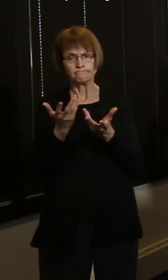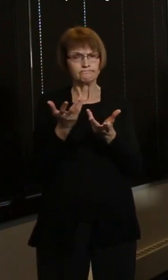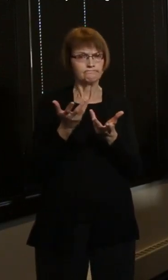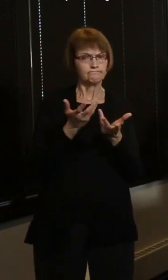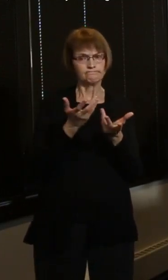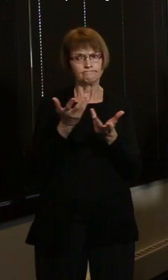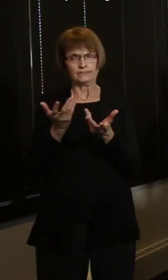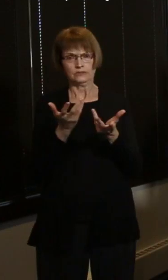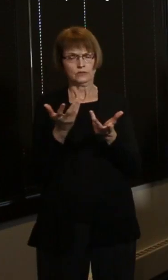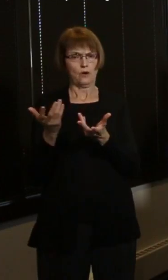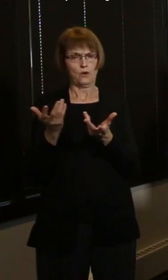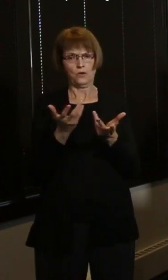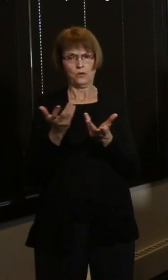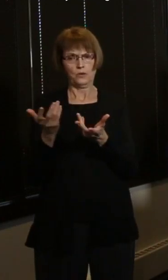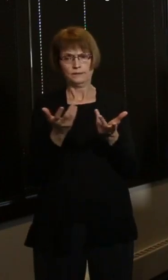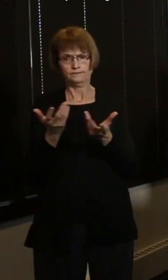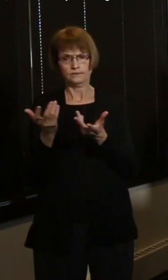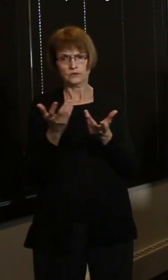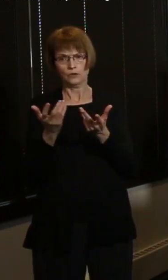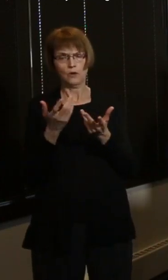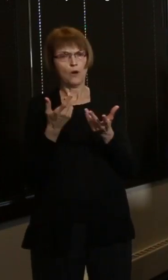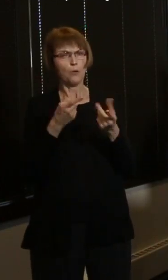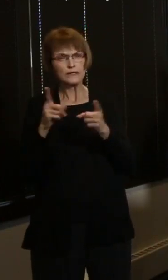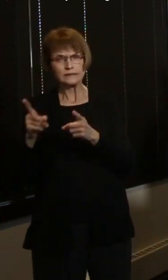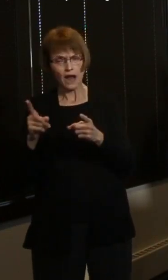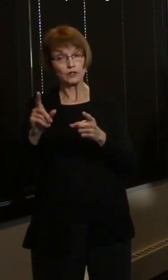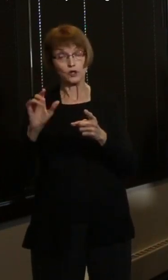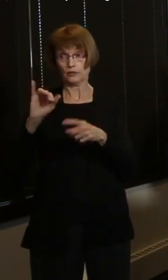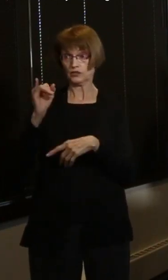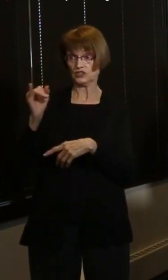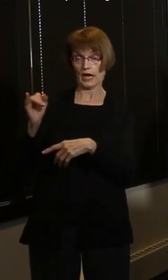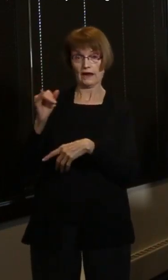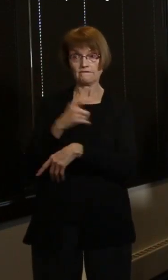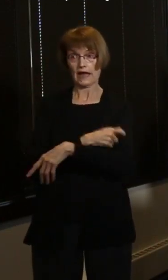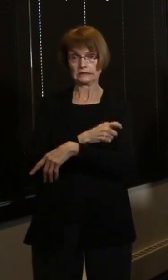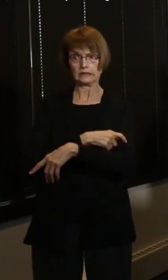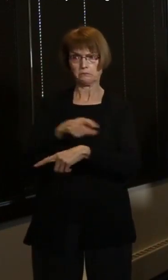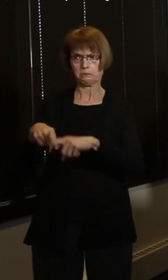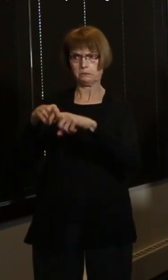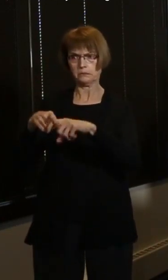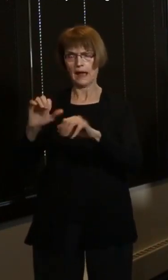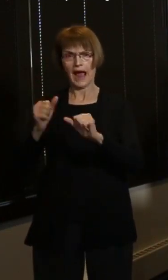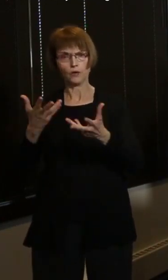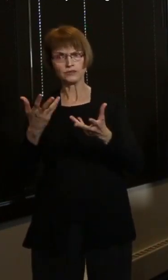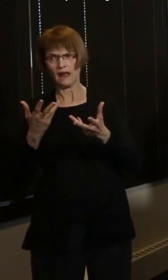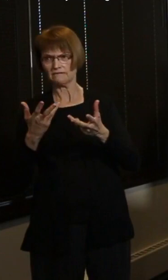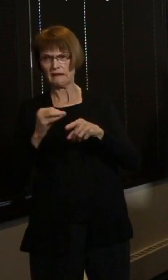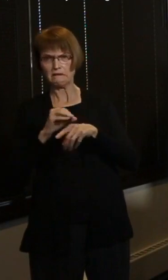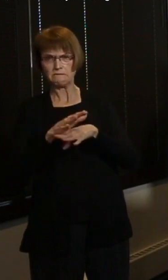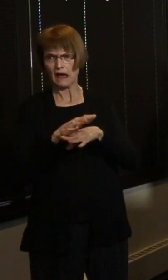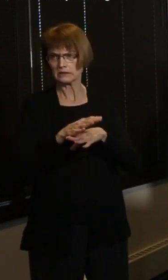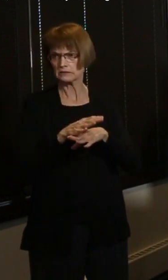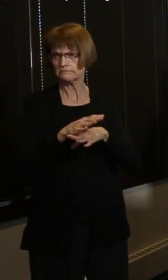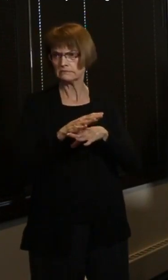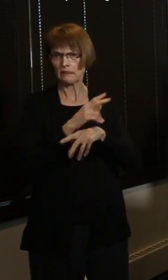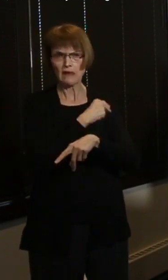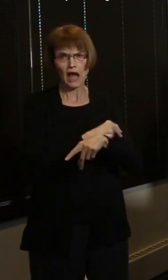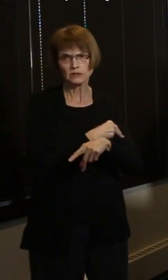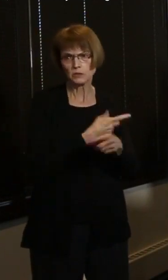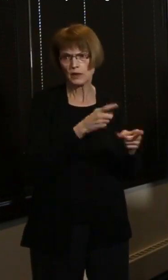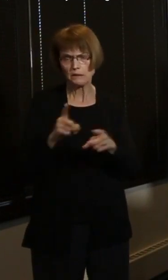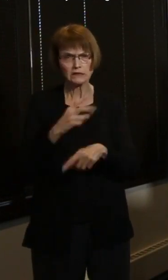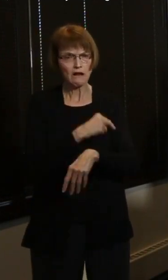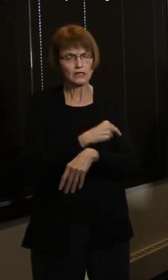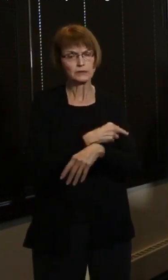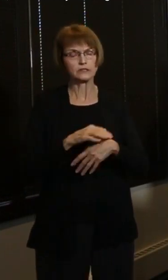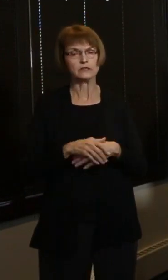then into what we're seeing in the hospitals. And so I included a couple of slides when we take a look at our data with our analytics